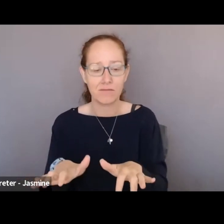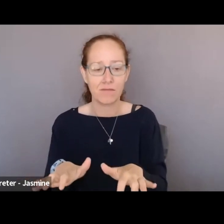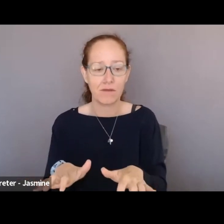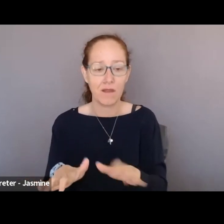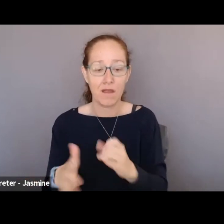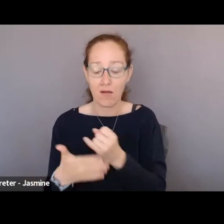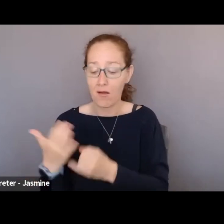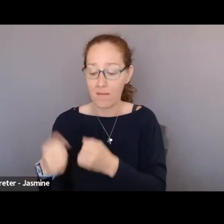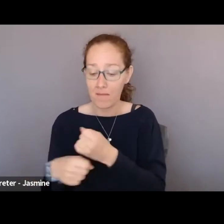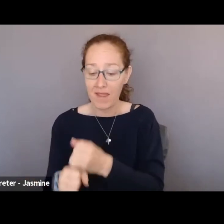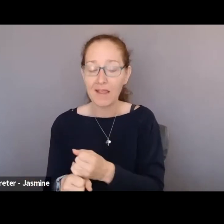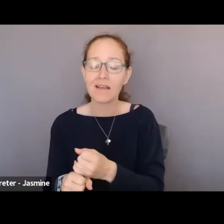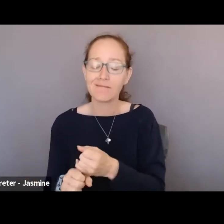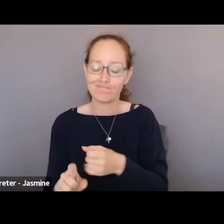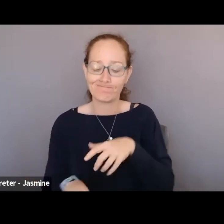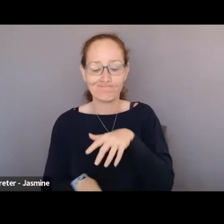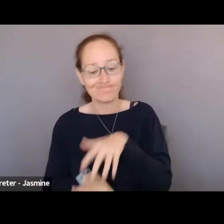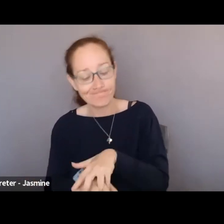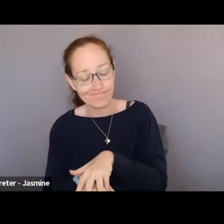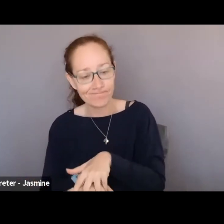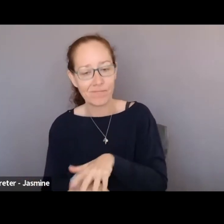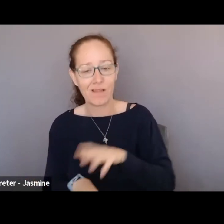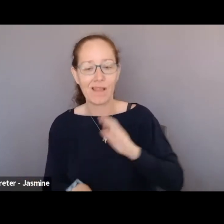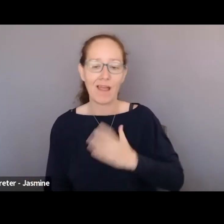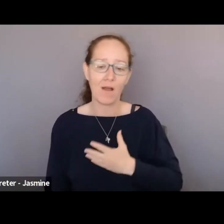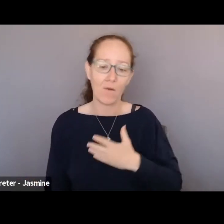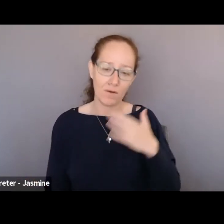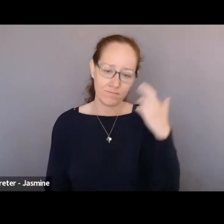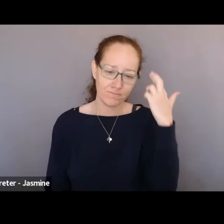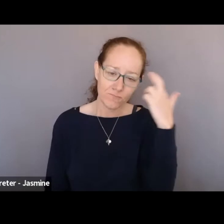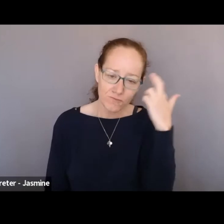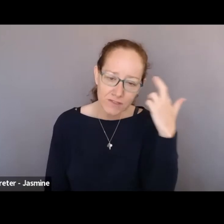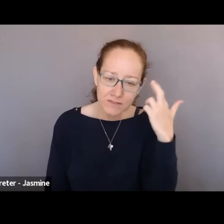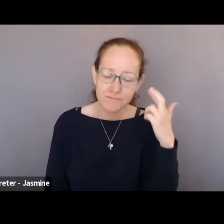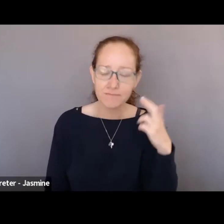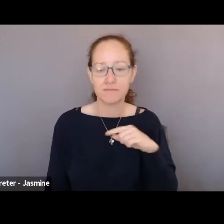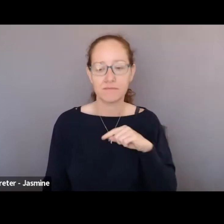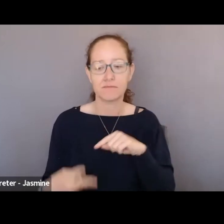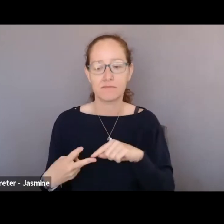making, in our questions, and in our reflections.